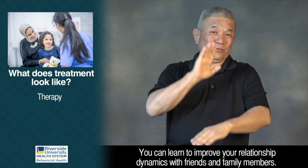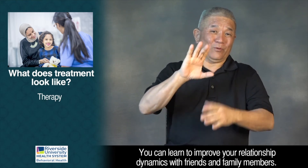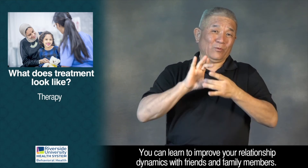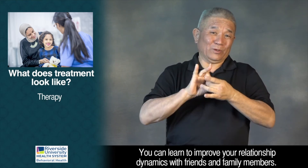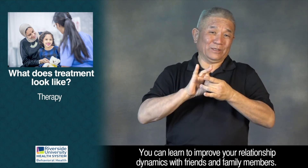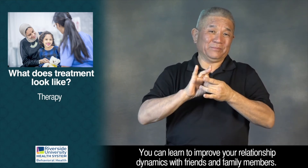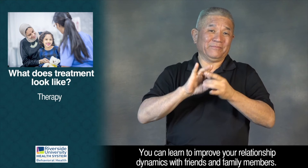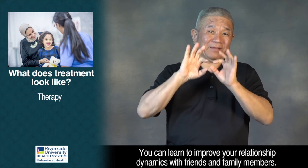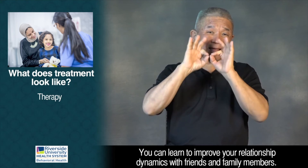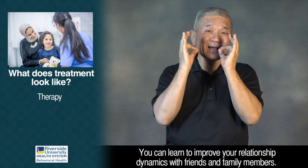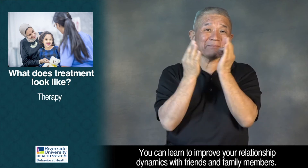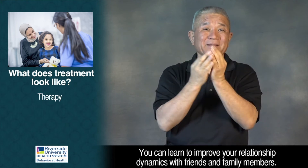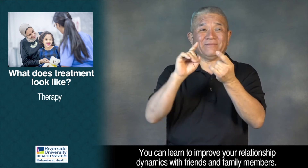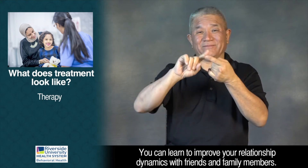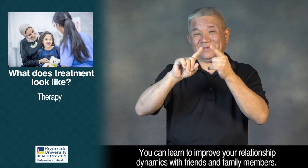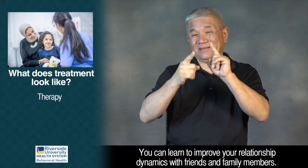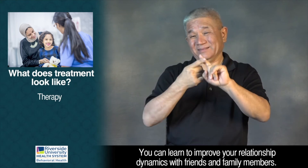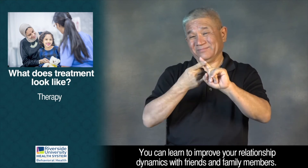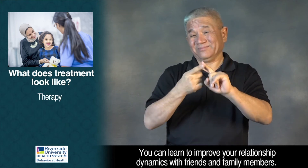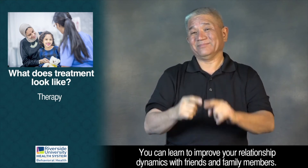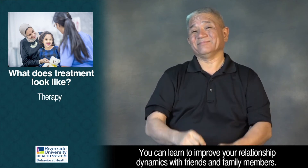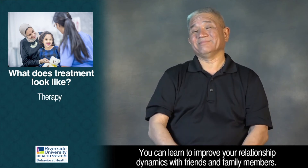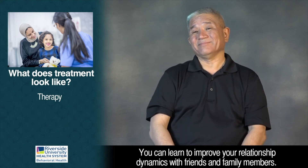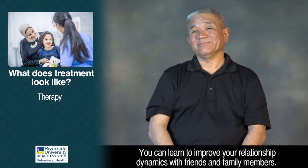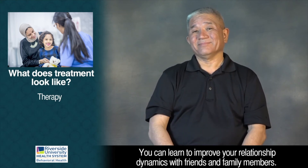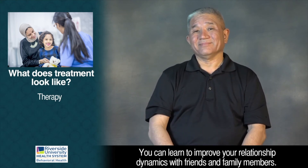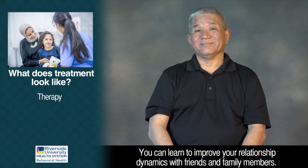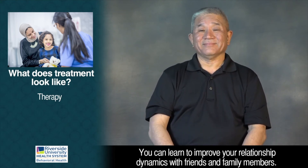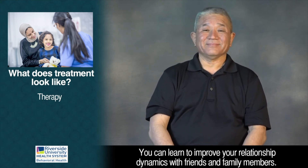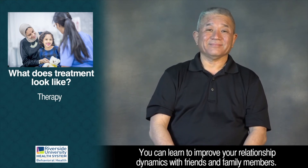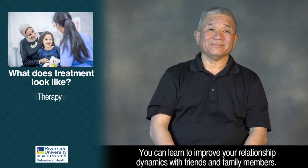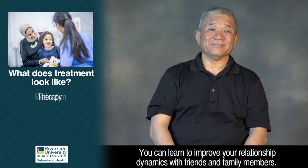You can learn to improve your relationship dynamics with friends and family members.